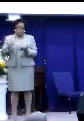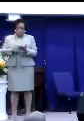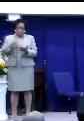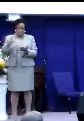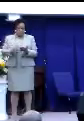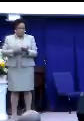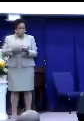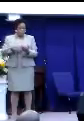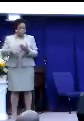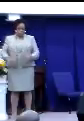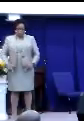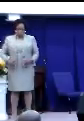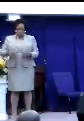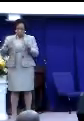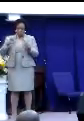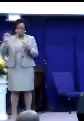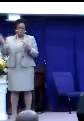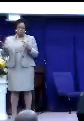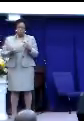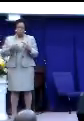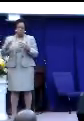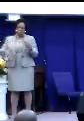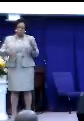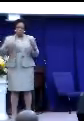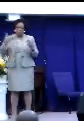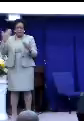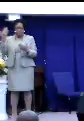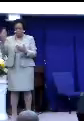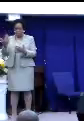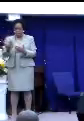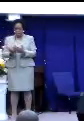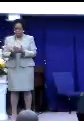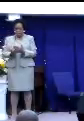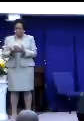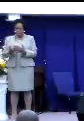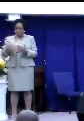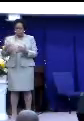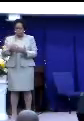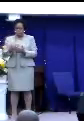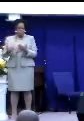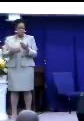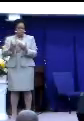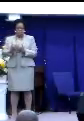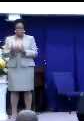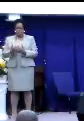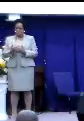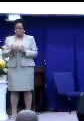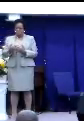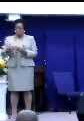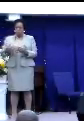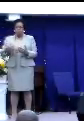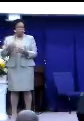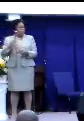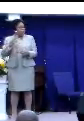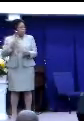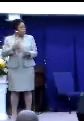Sometimes, amen, in life, we get to the place where we compromise. And we compromise, amen, based on, we just